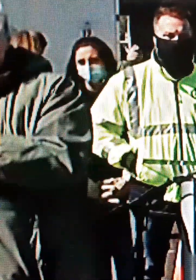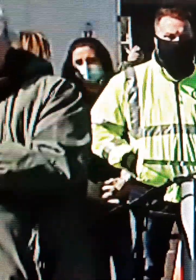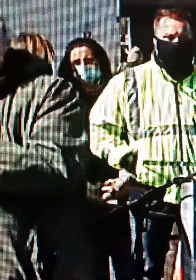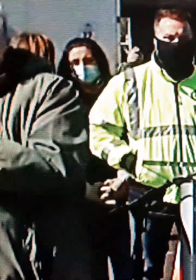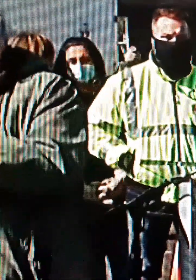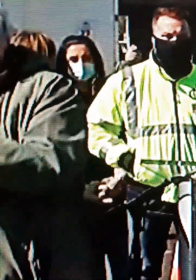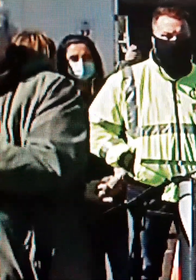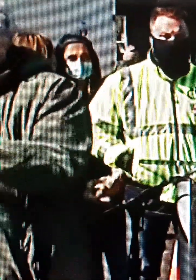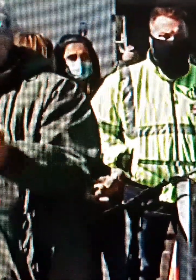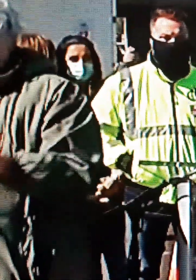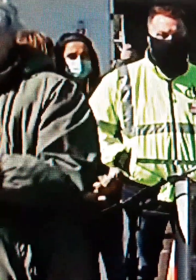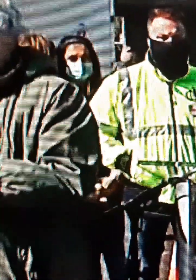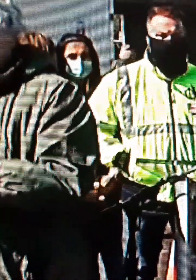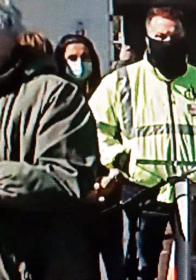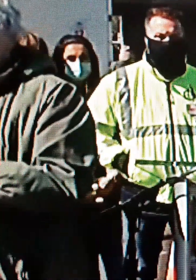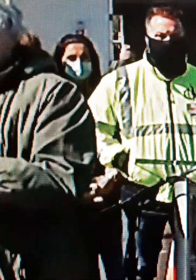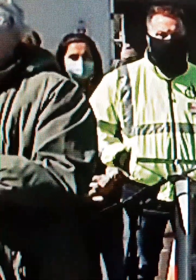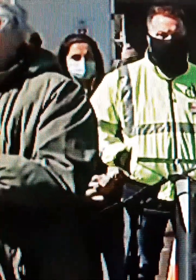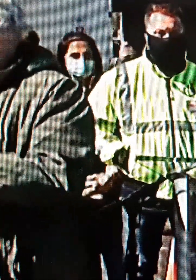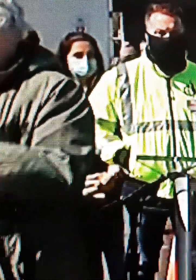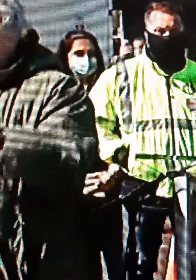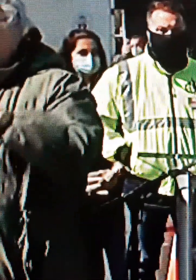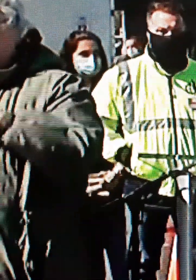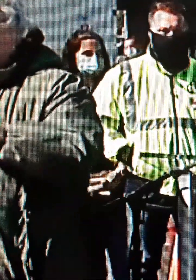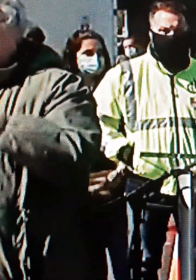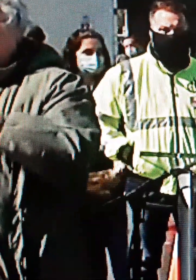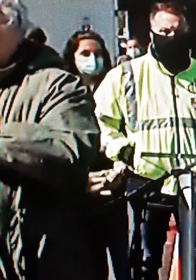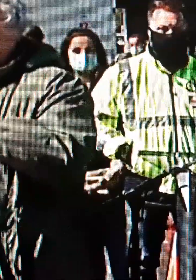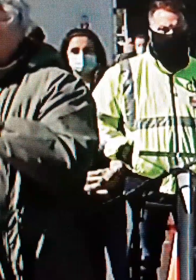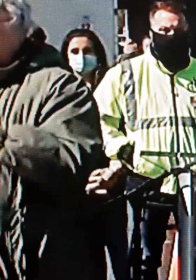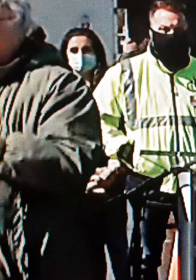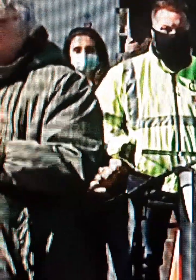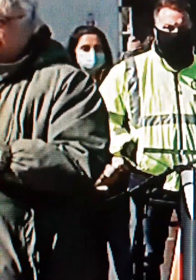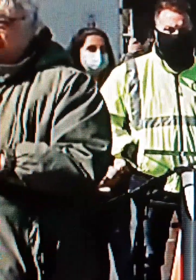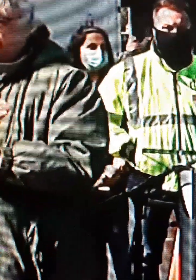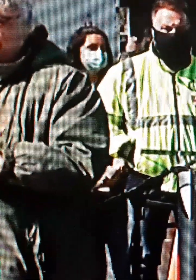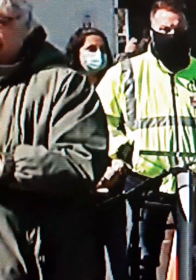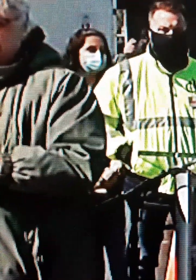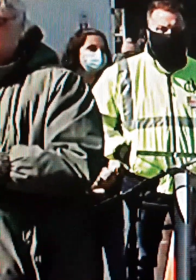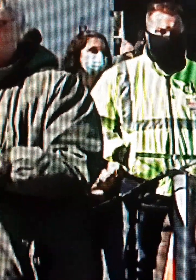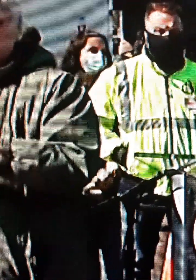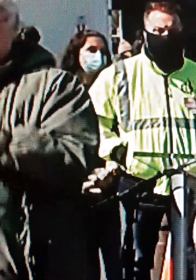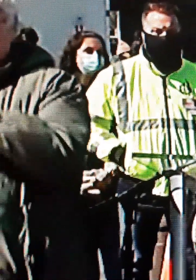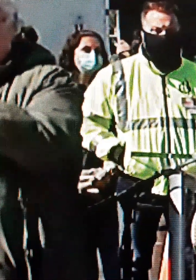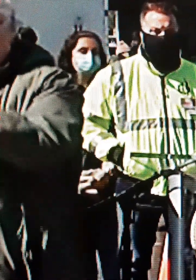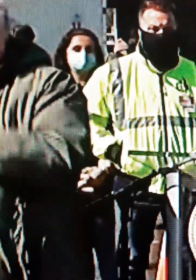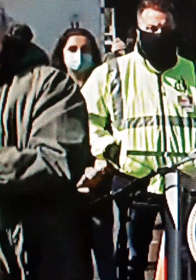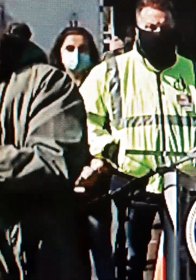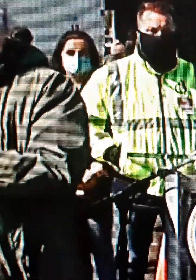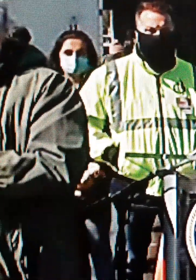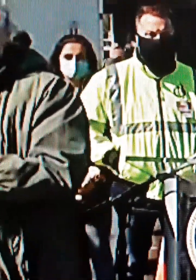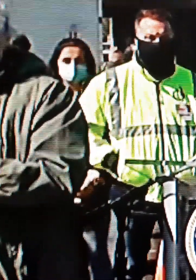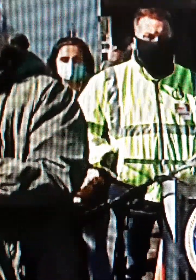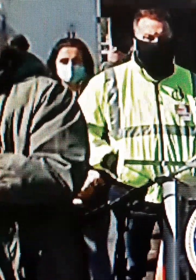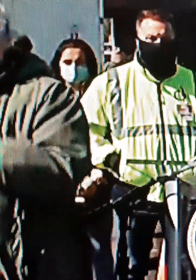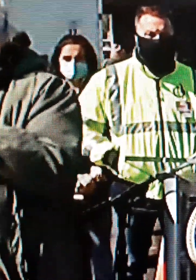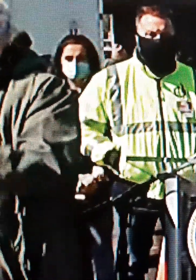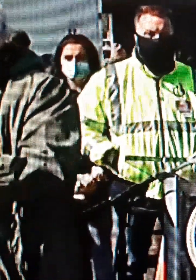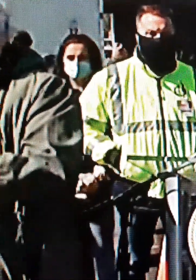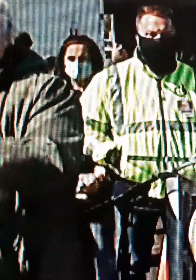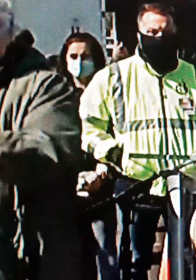your apartments, to your buildings. Please do that. That will help us as we move forward.